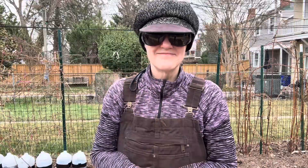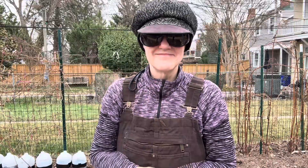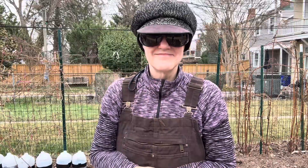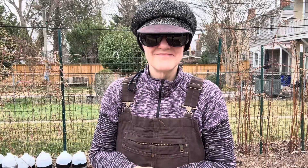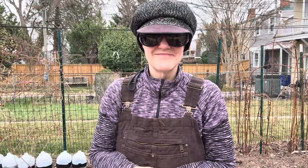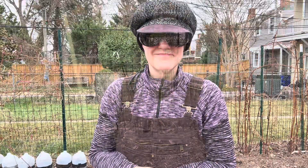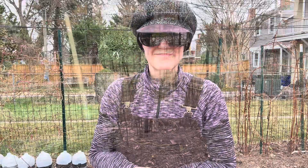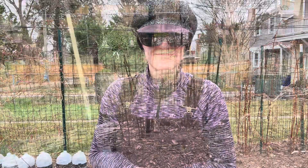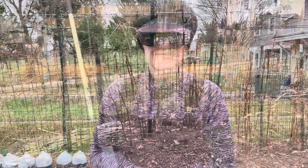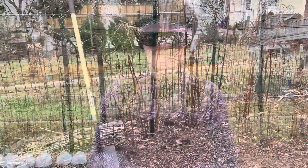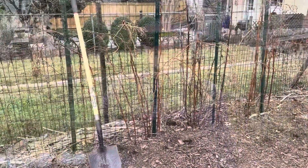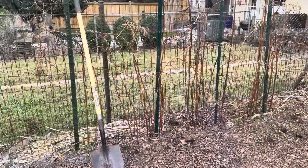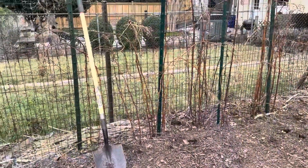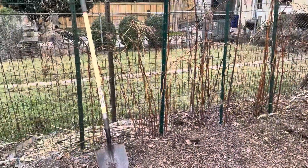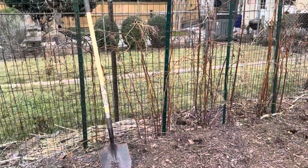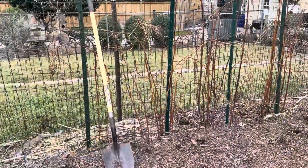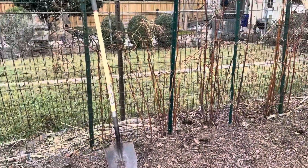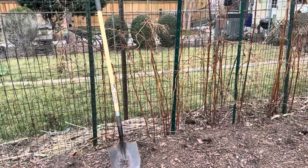for the strawberries.